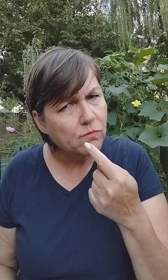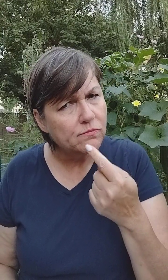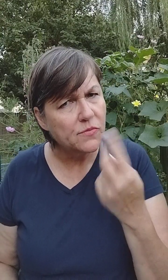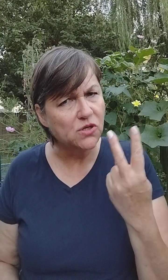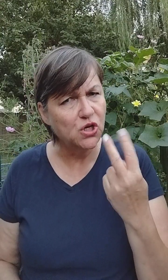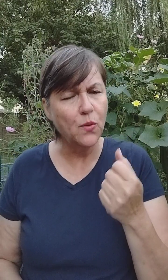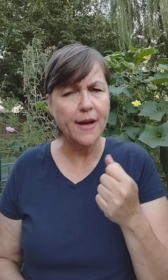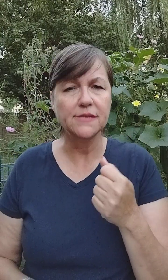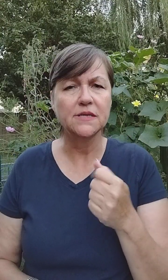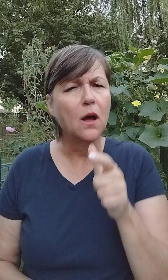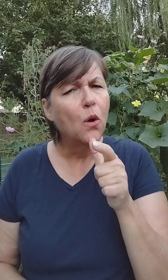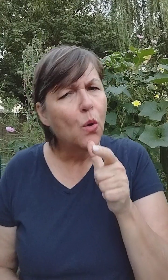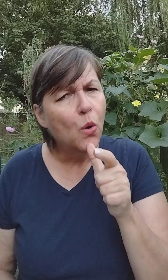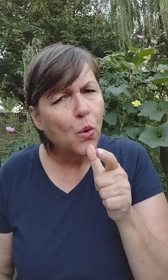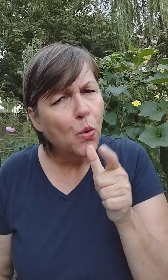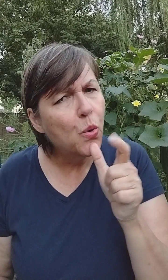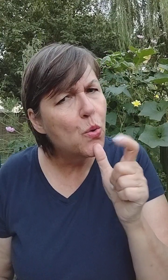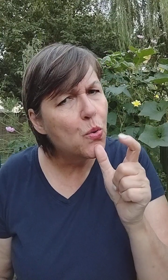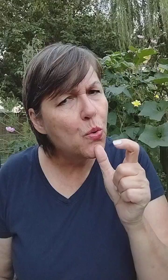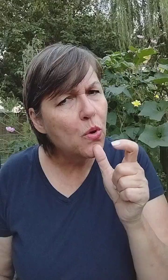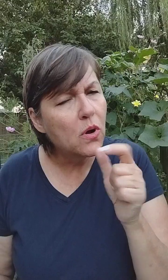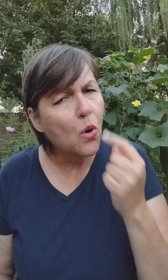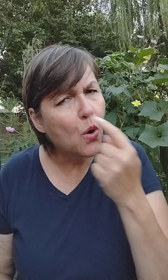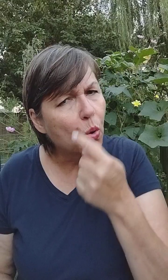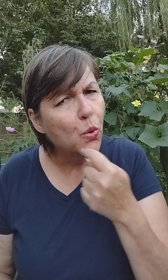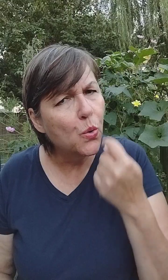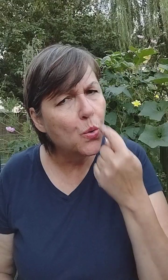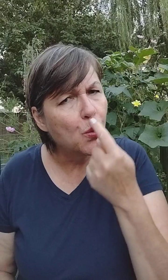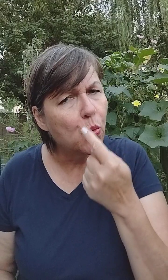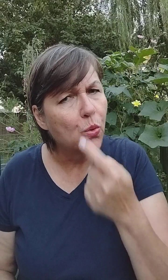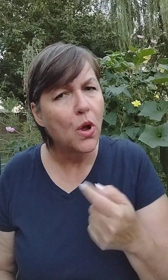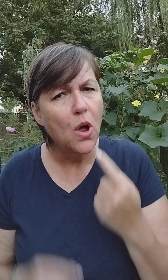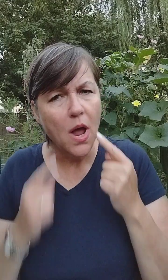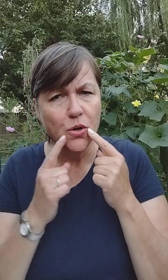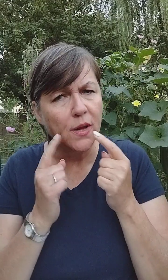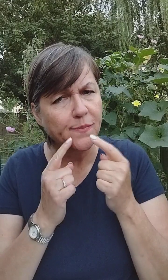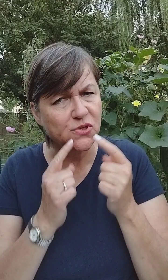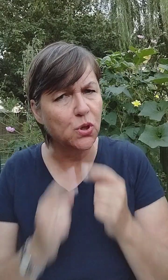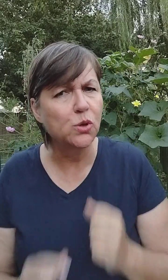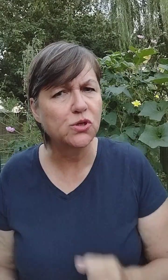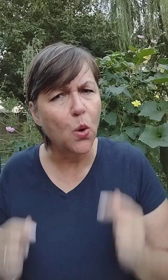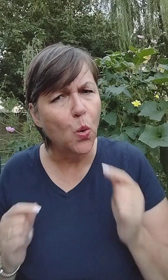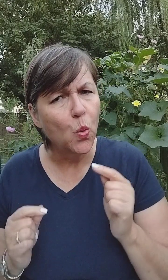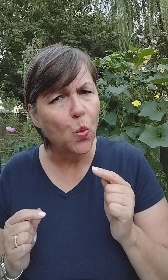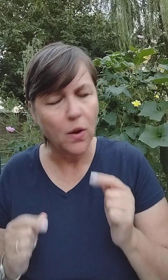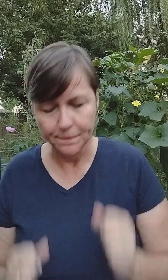there are two ways. Who or who, and your lips are usually